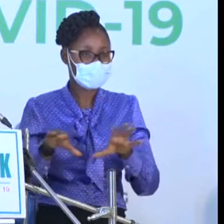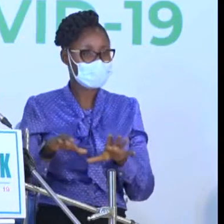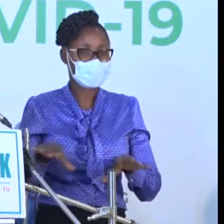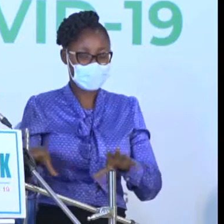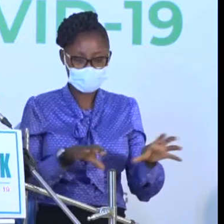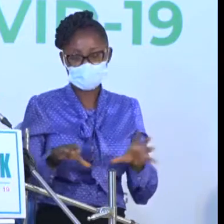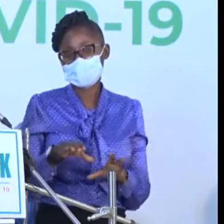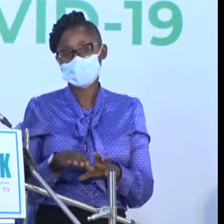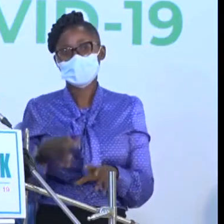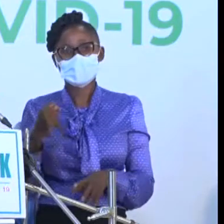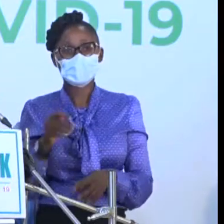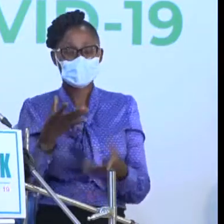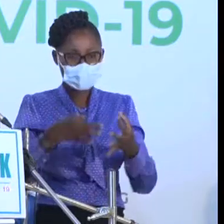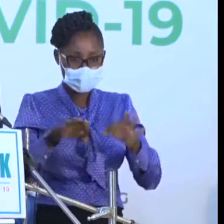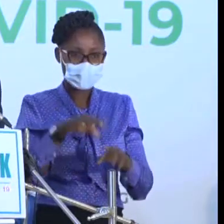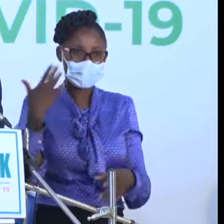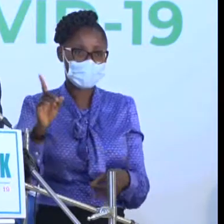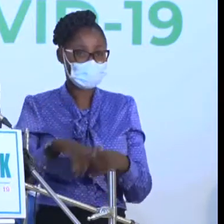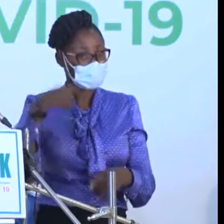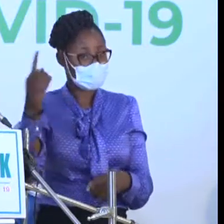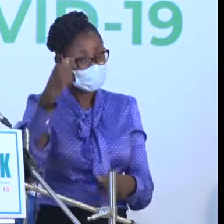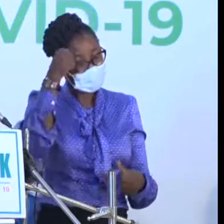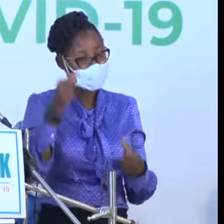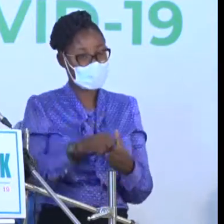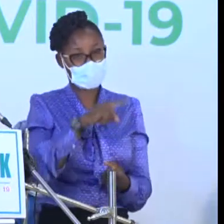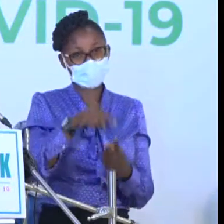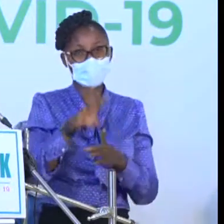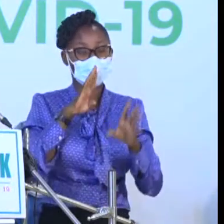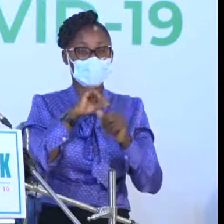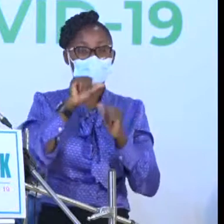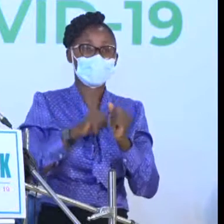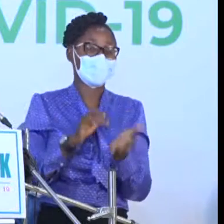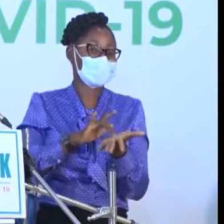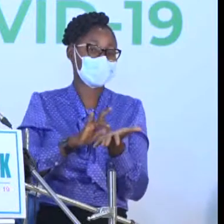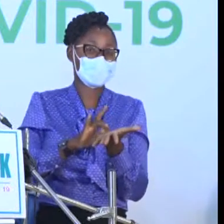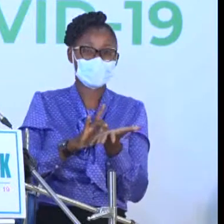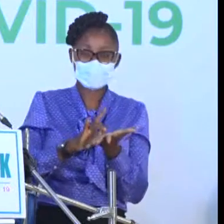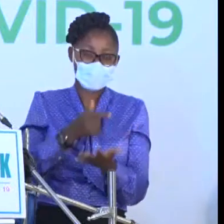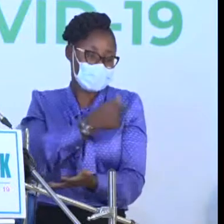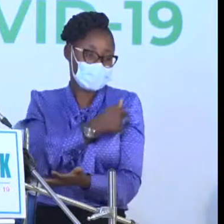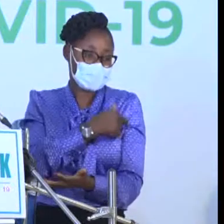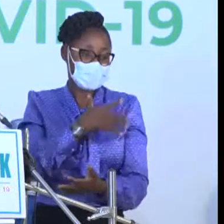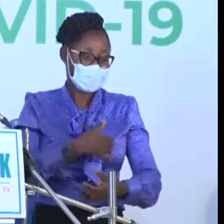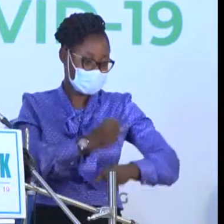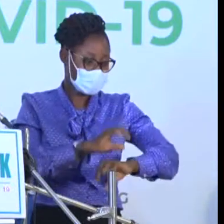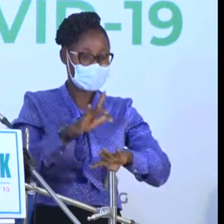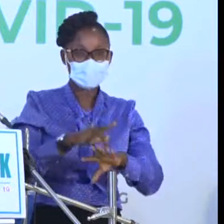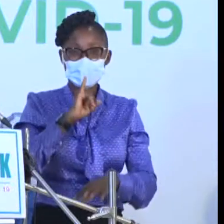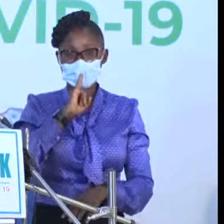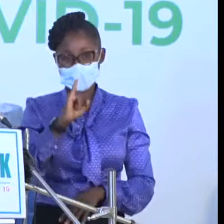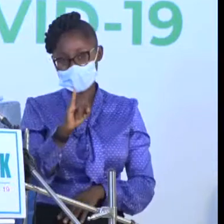the critical thing to always remember when you talk about medicines, vaccines, and side effects